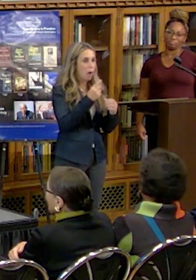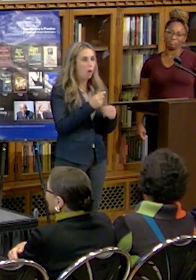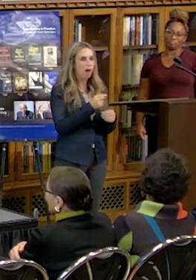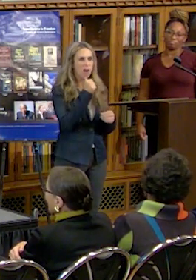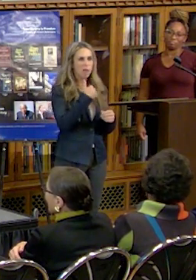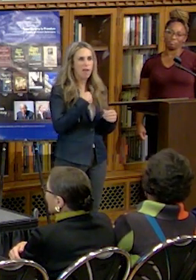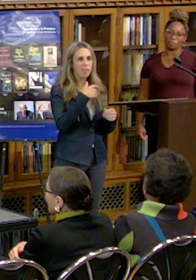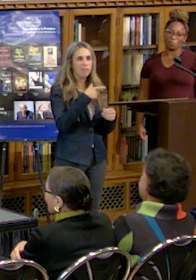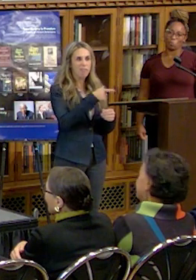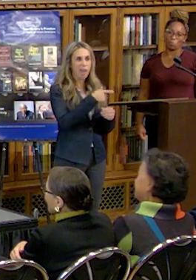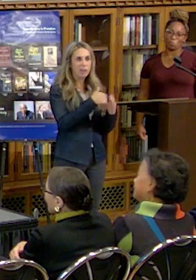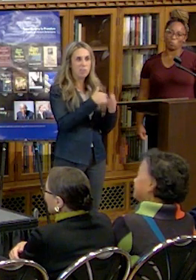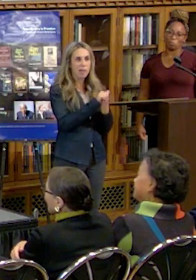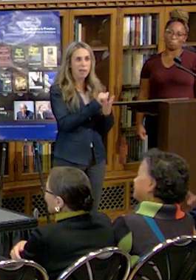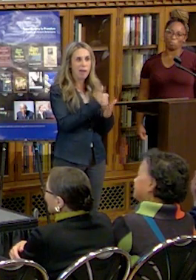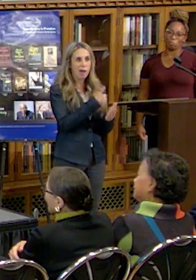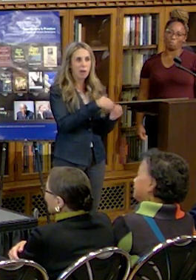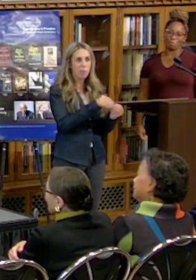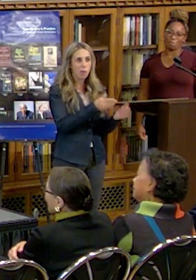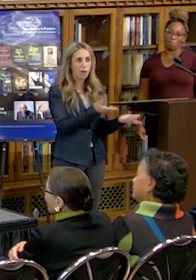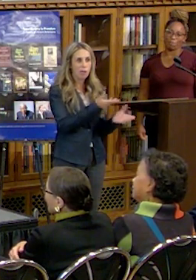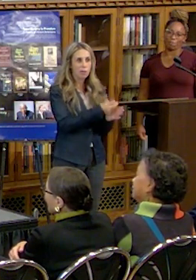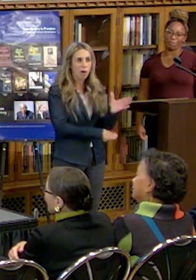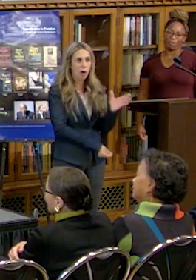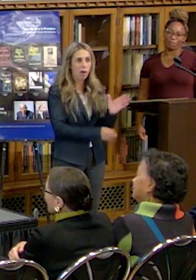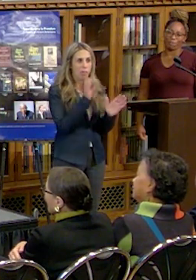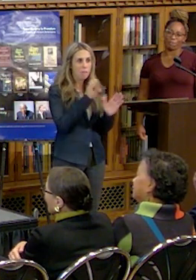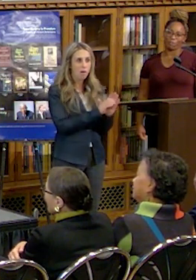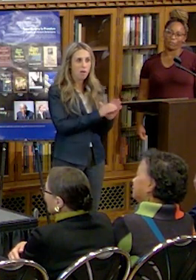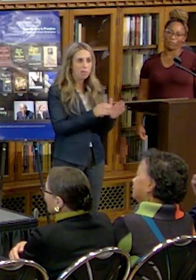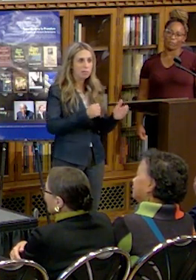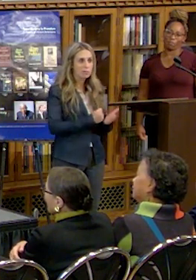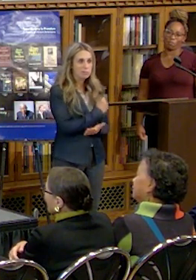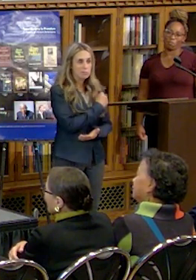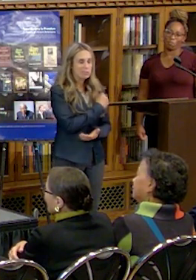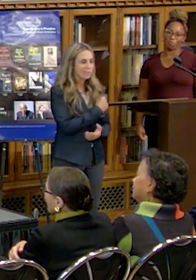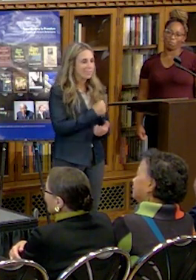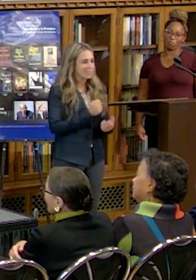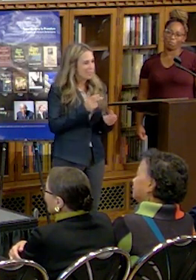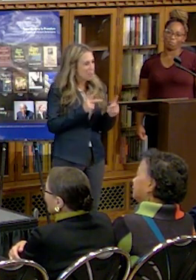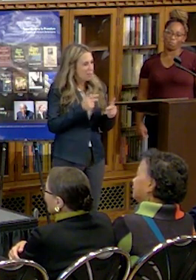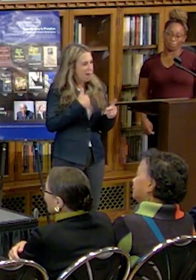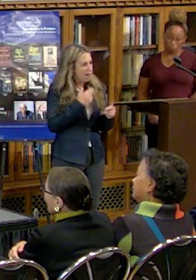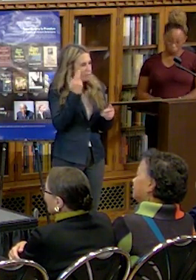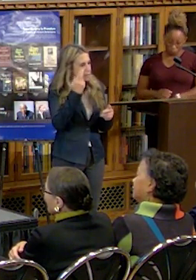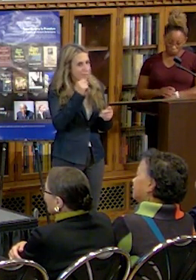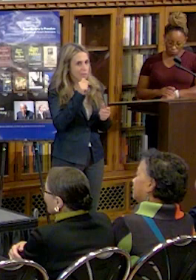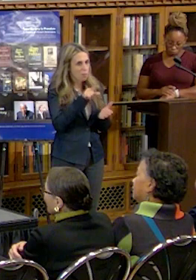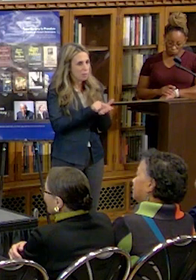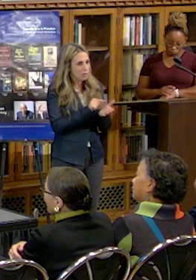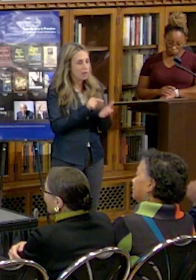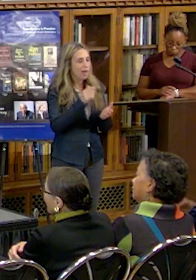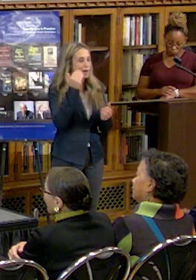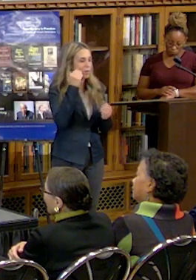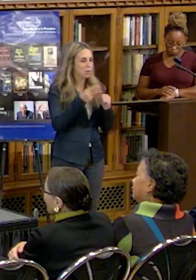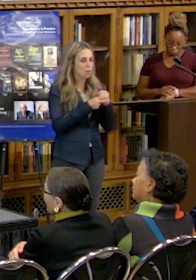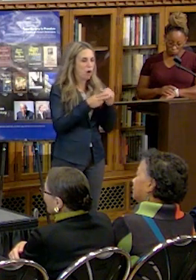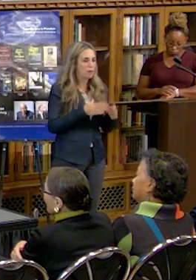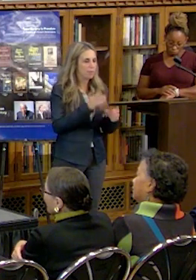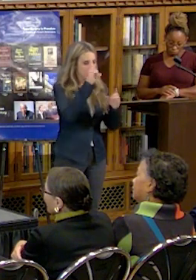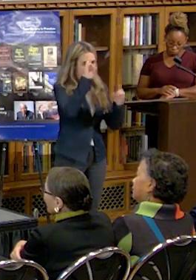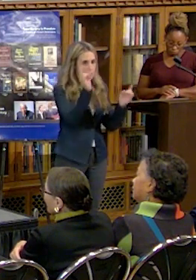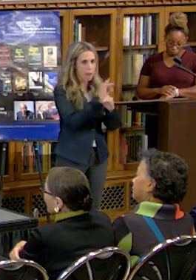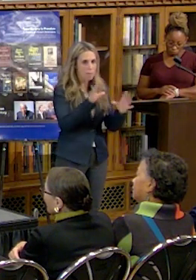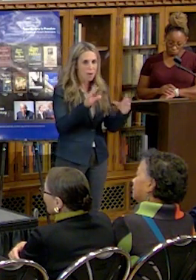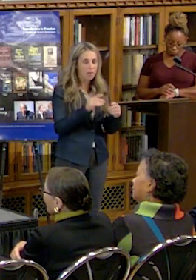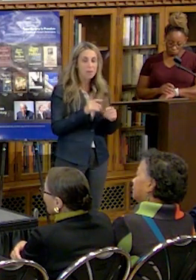know everyone has all of these different reasons of not printing out I mean I know an archist nightmare what I'm getting